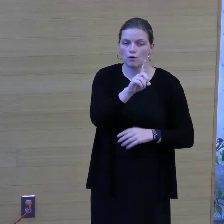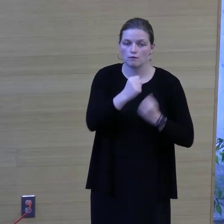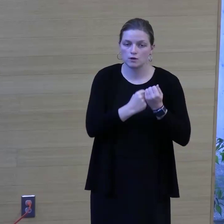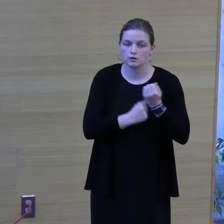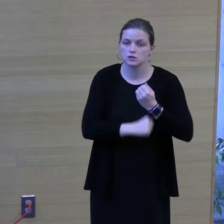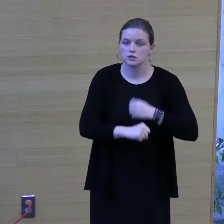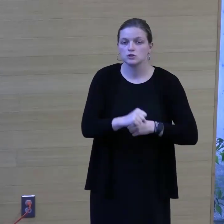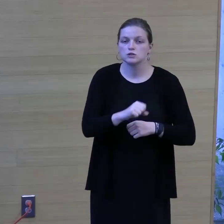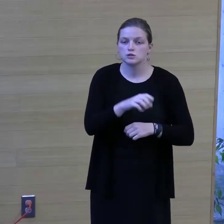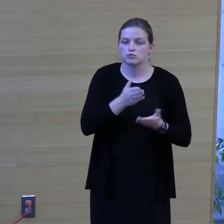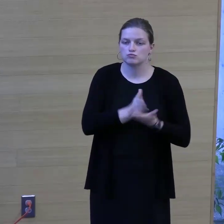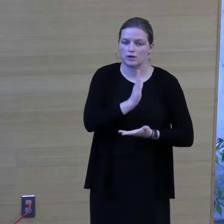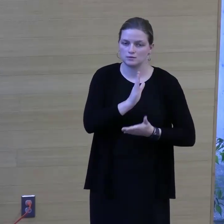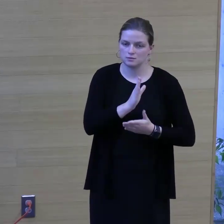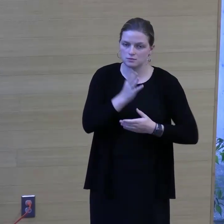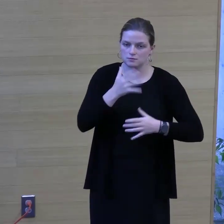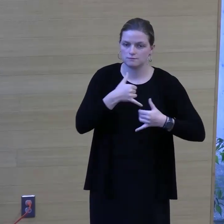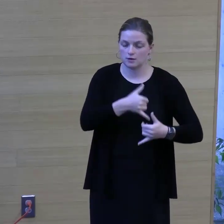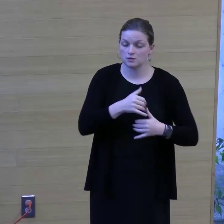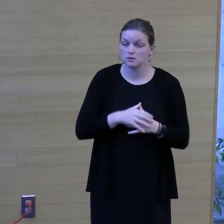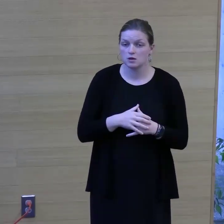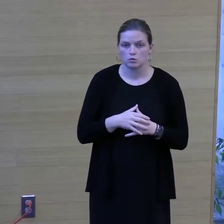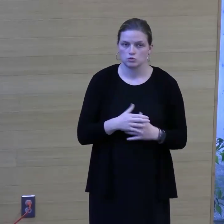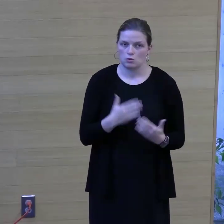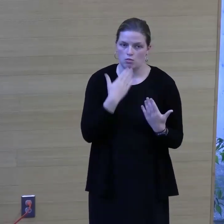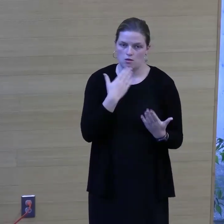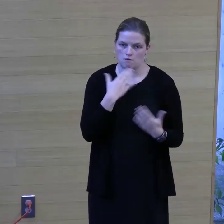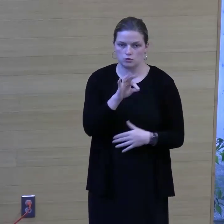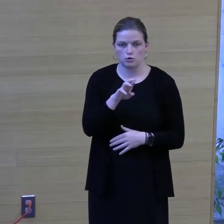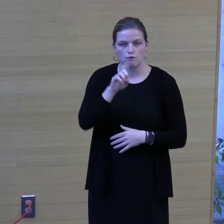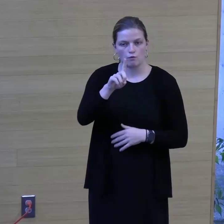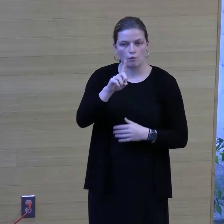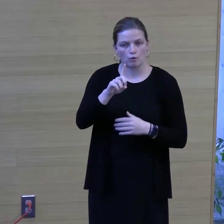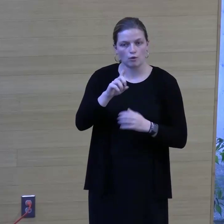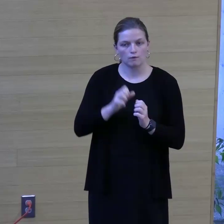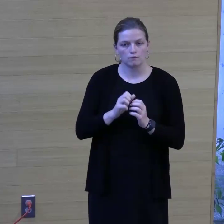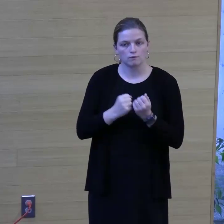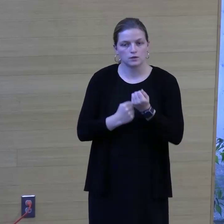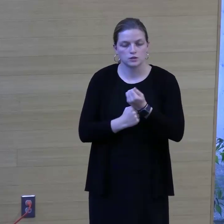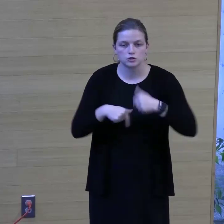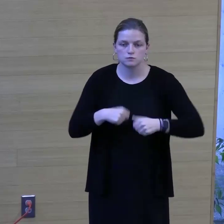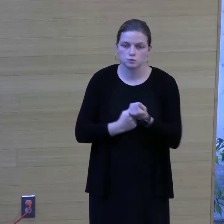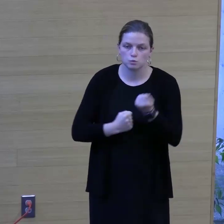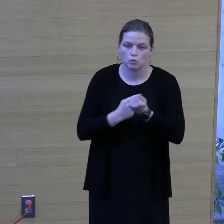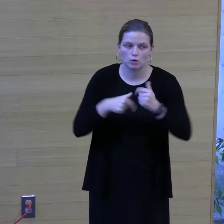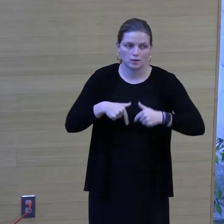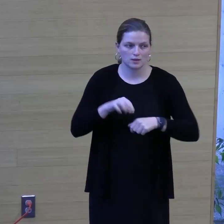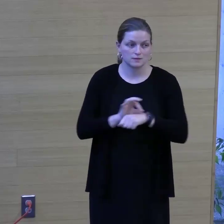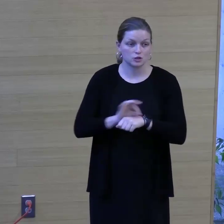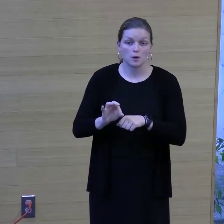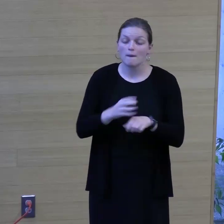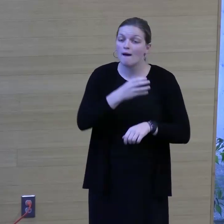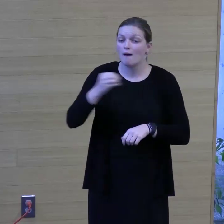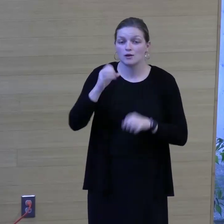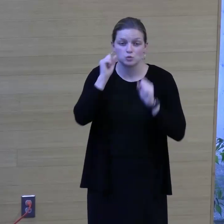Disability Rights Fund. And we're deeply grateful to the Ford Foundation's support of this fellowship and